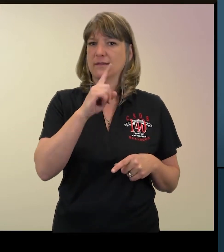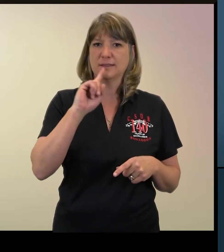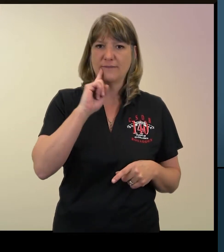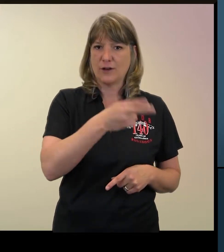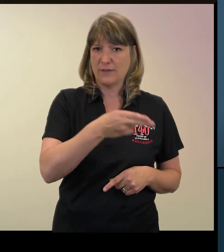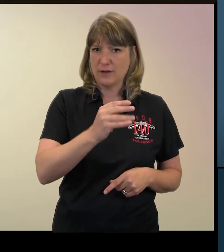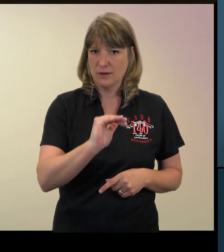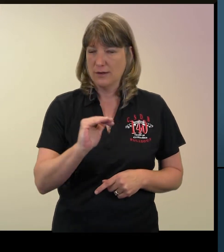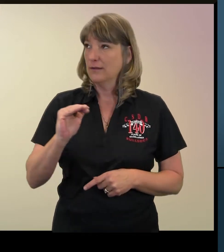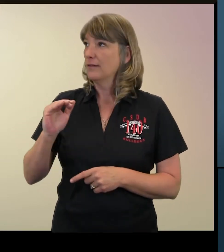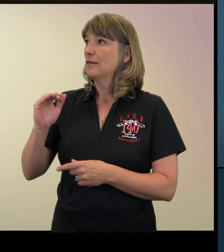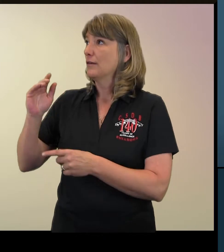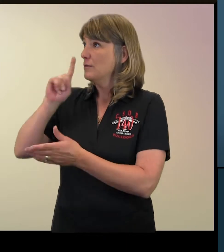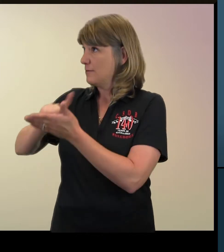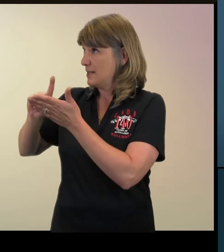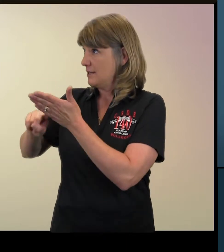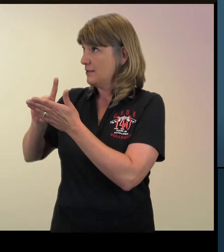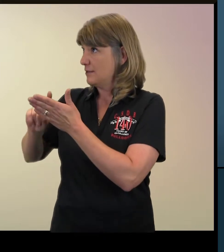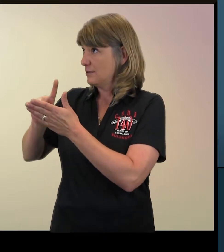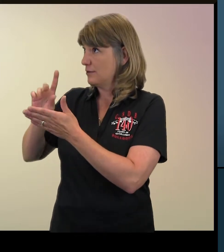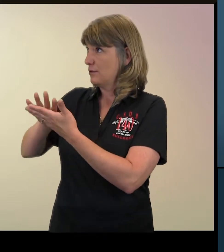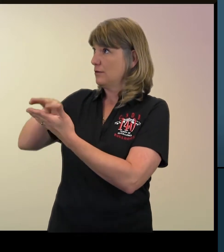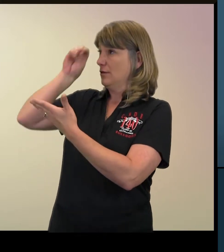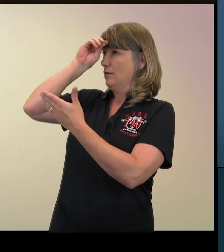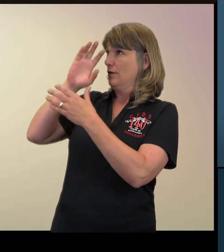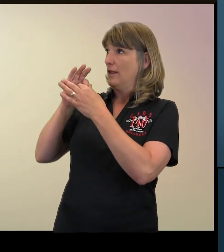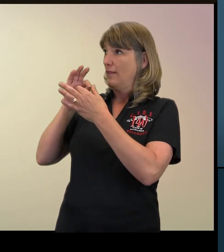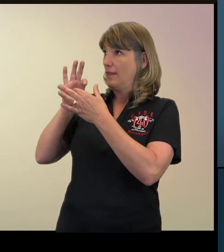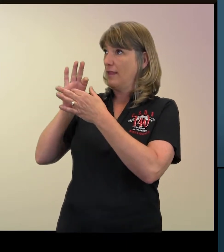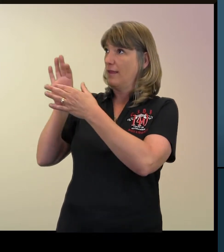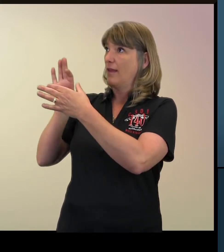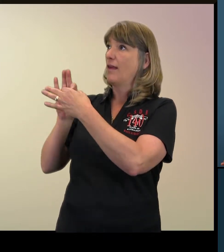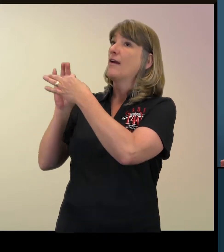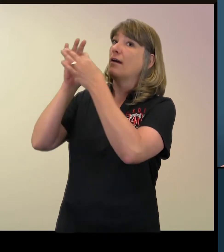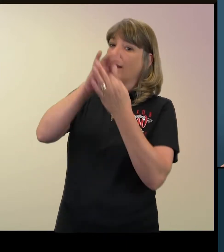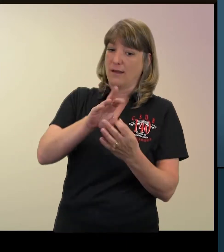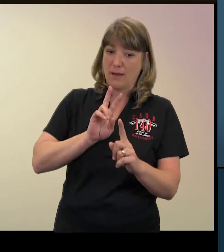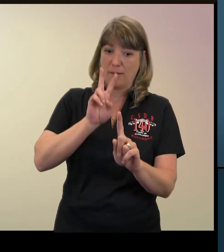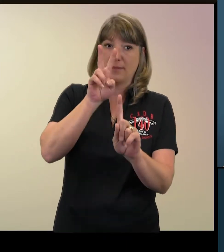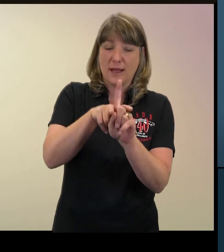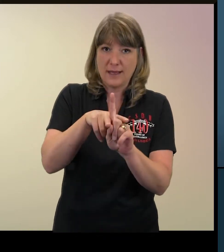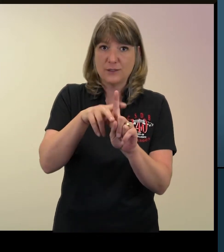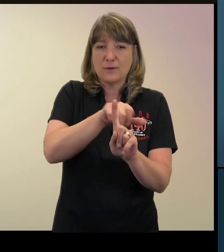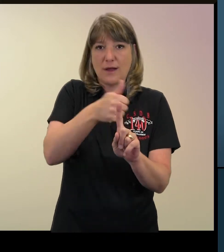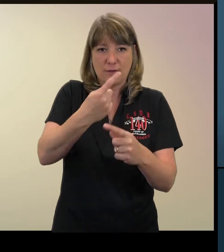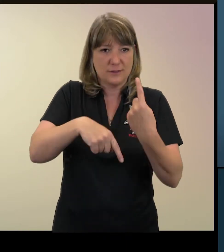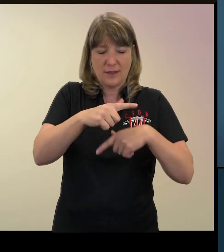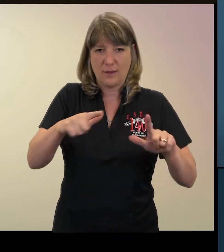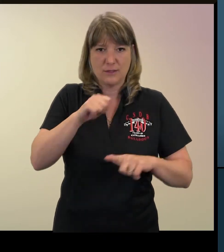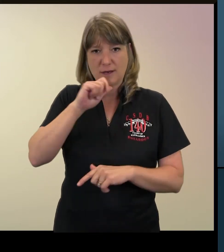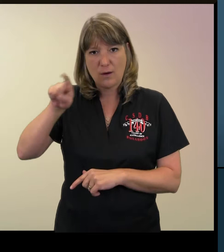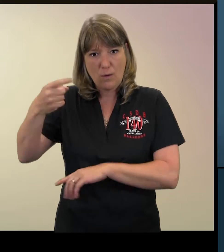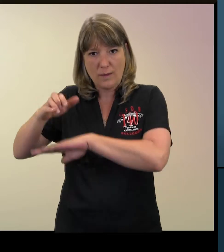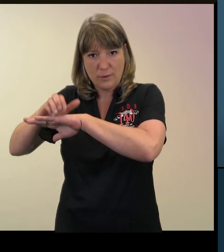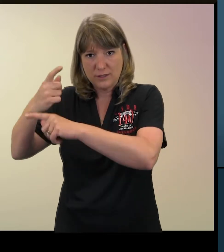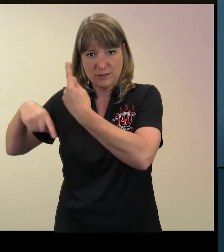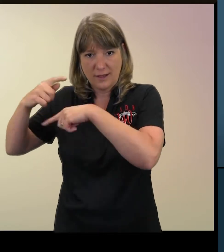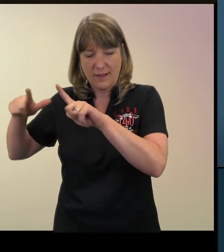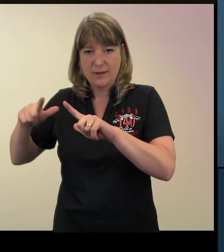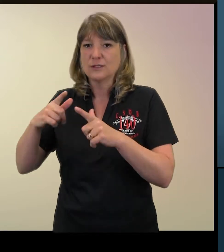hard of hearing, and we hope to learn from that research to be able to apply it to other sign languages outside of British Sign Language,